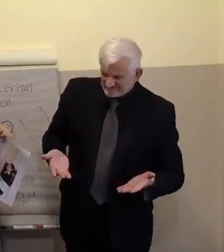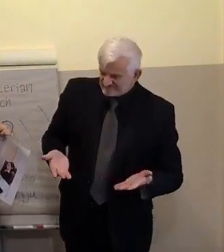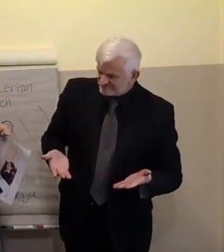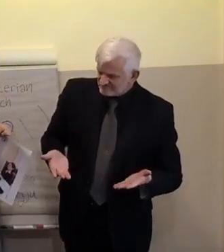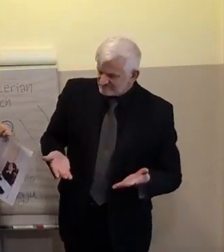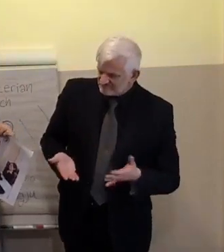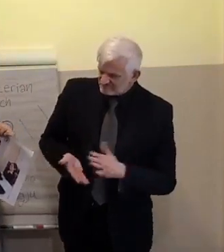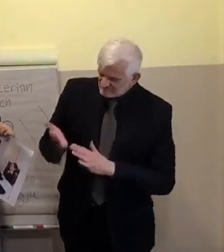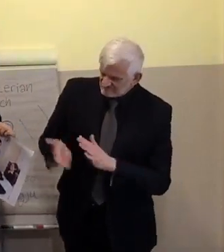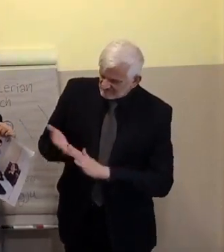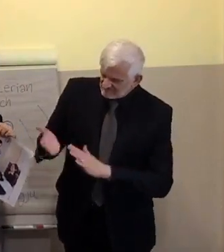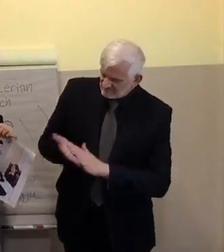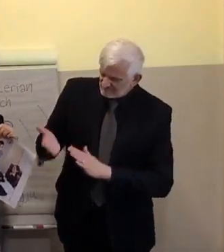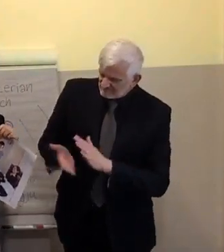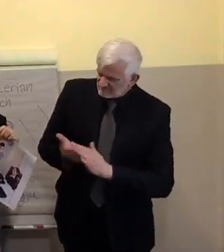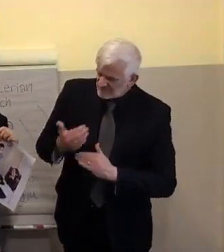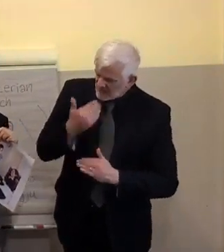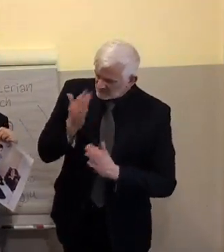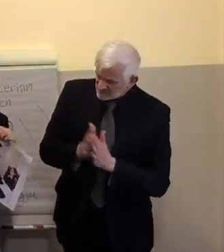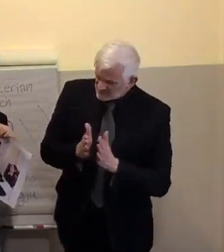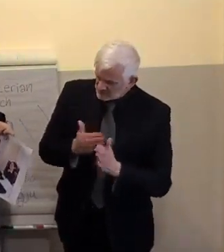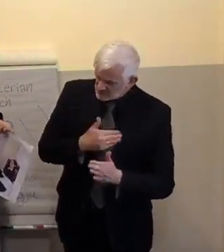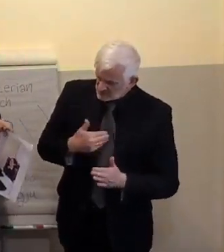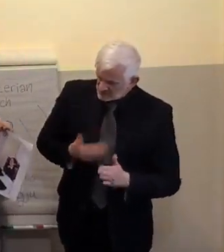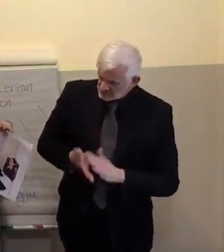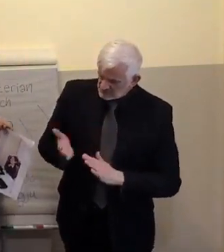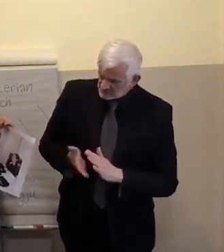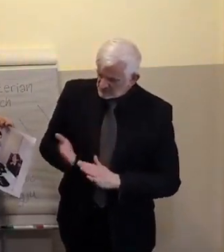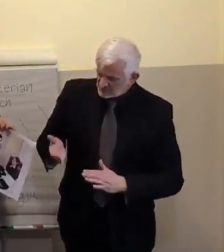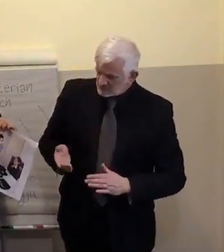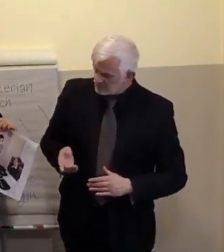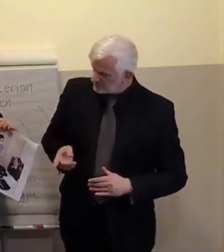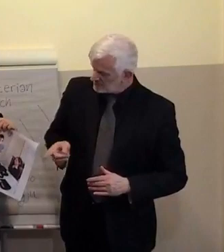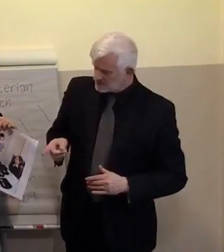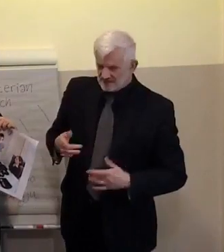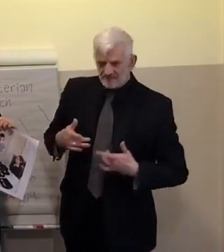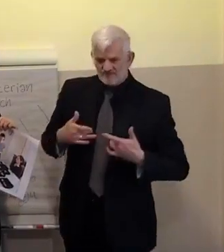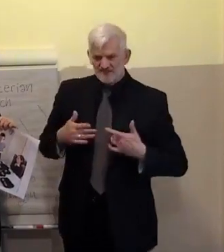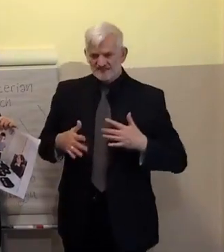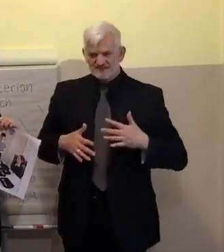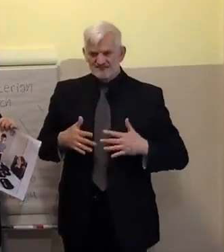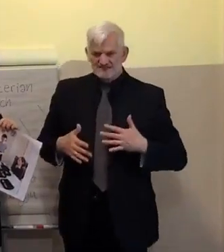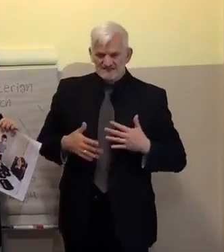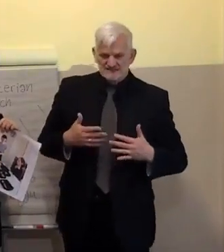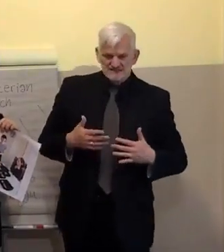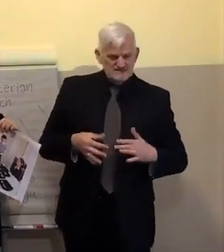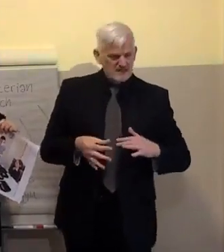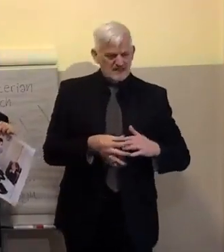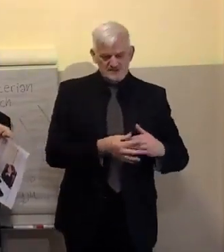of the house every Lord's Day. So she felt very hot by persecution of her husband.